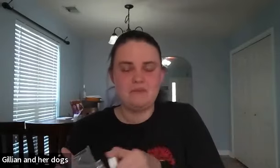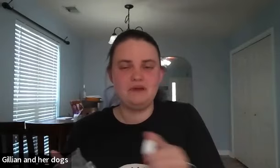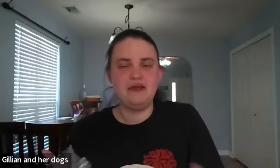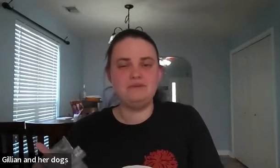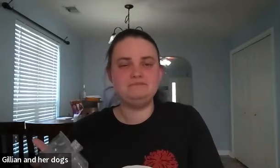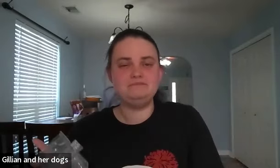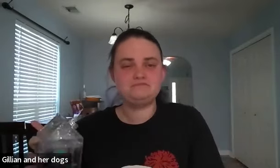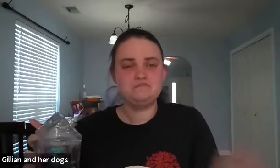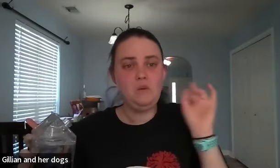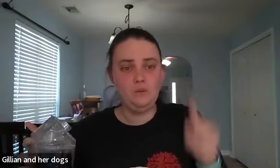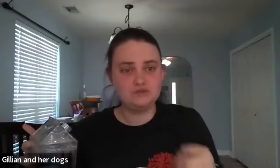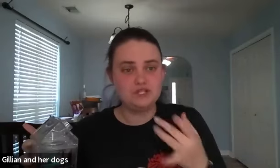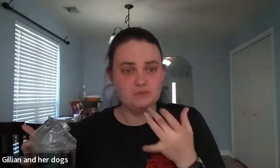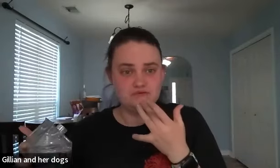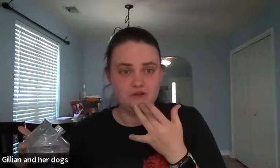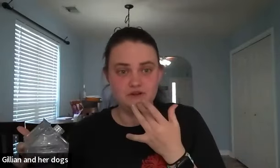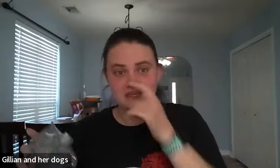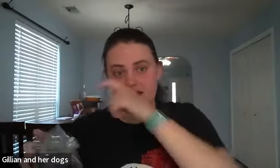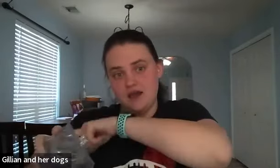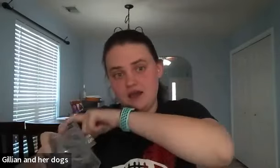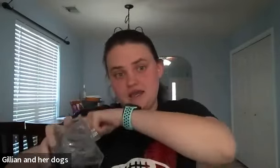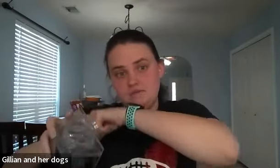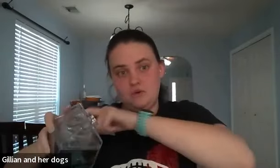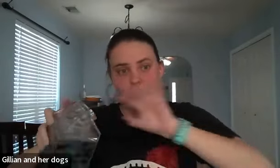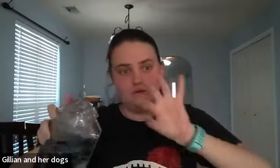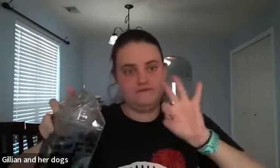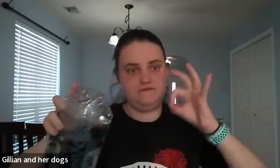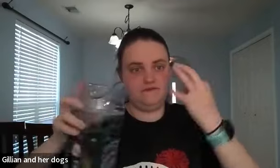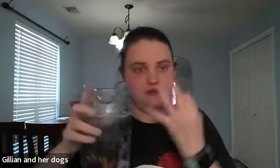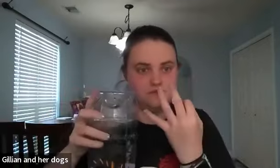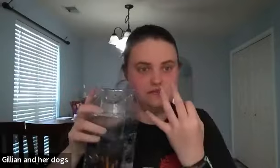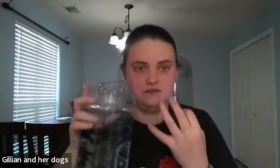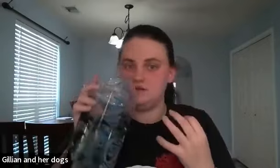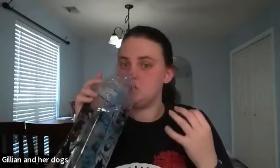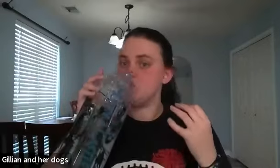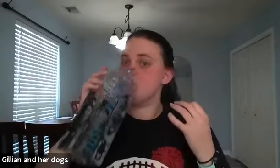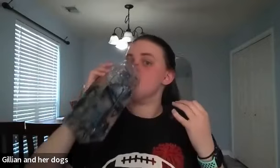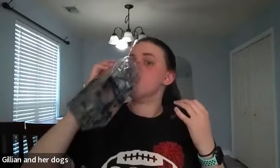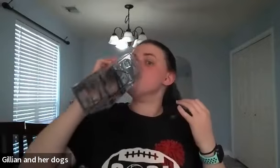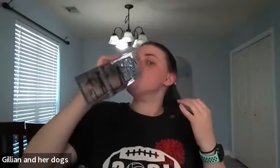But which would y'all prefer, time or family?